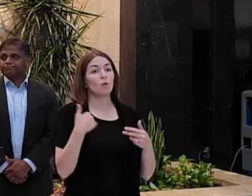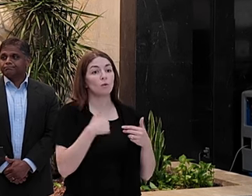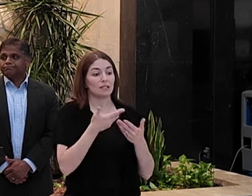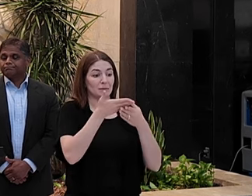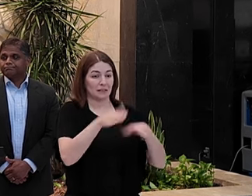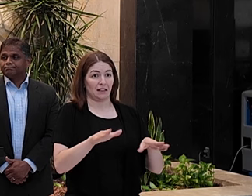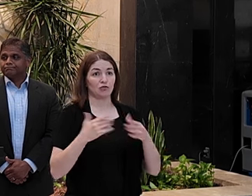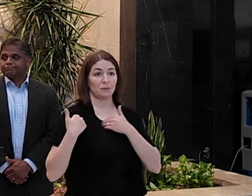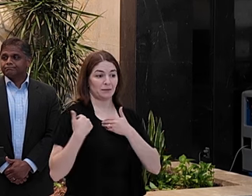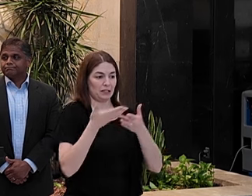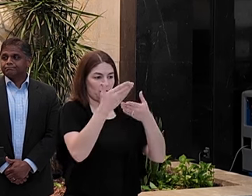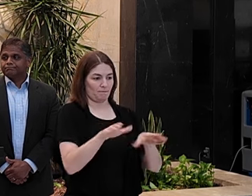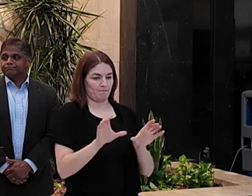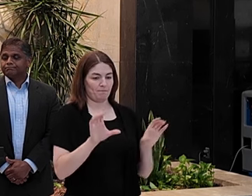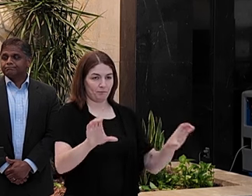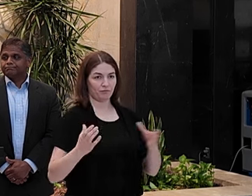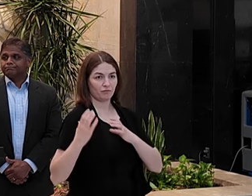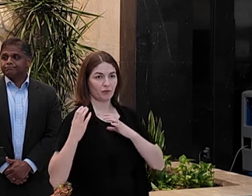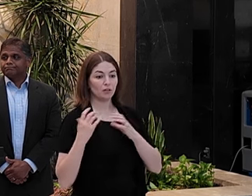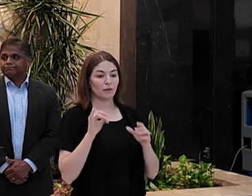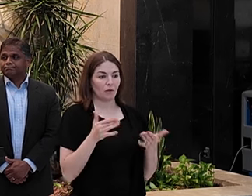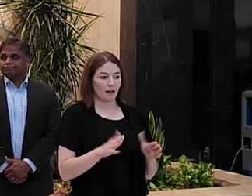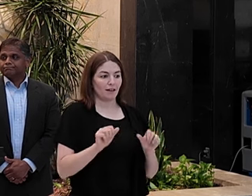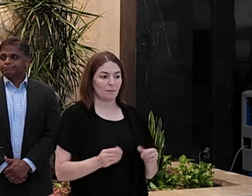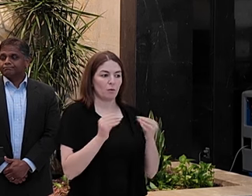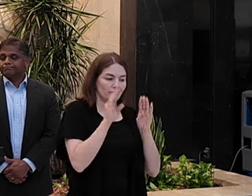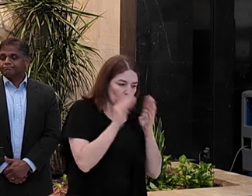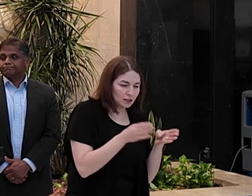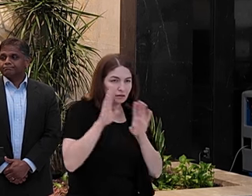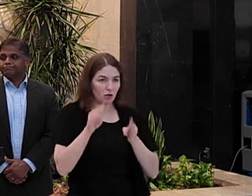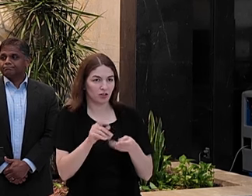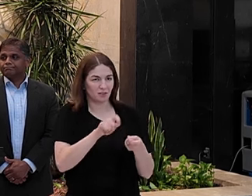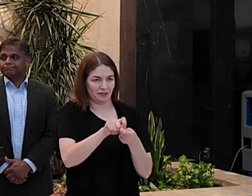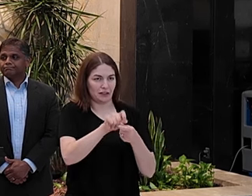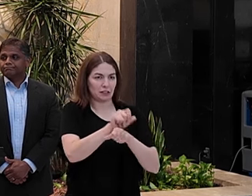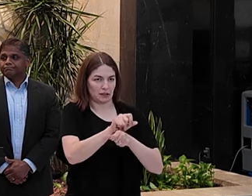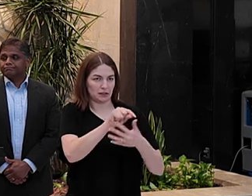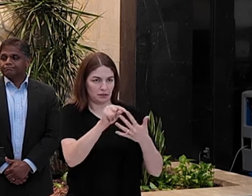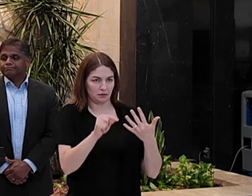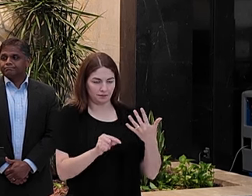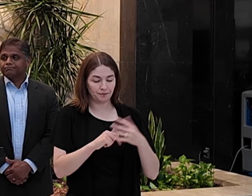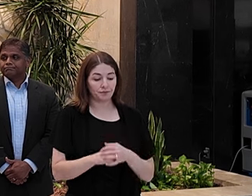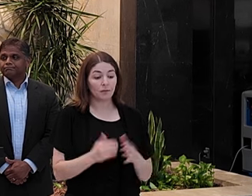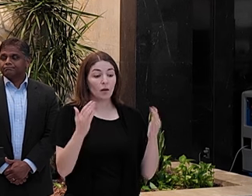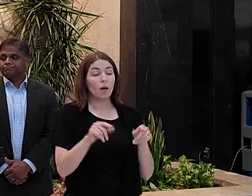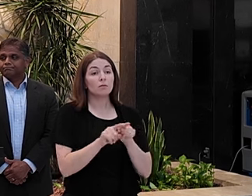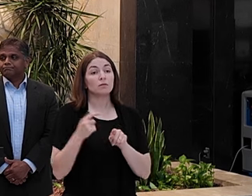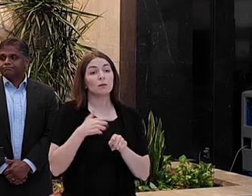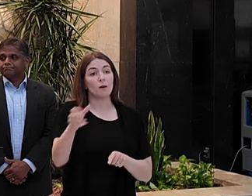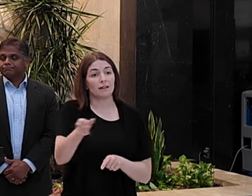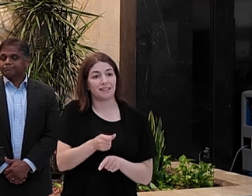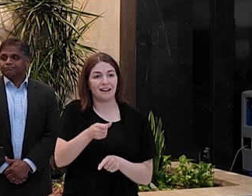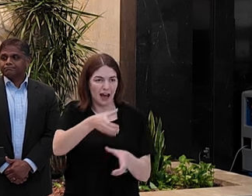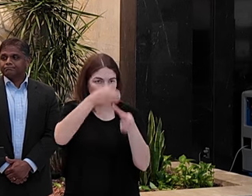focused effort in the tasks that you're assigned, right? And then furthering on that, we brought in expertise. Like we want to make